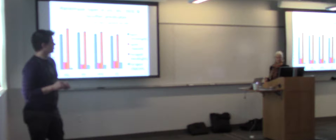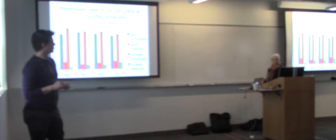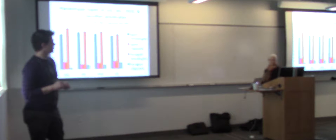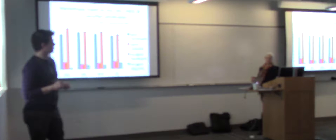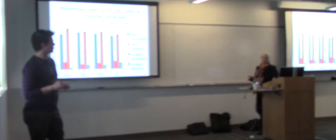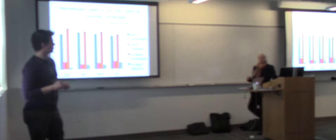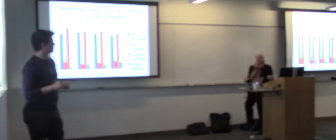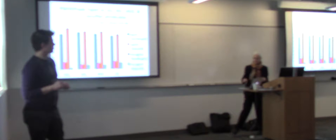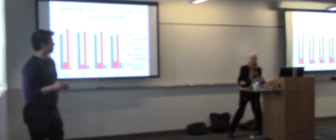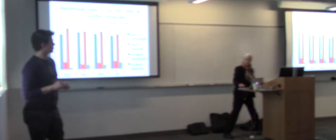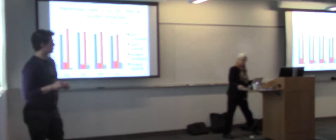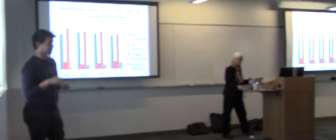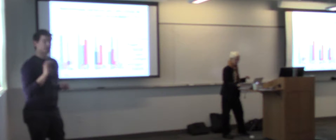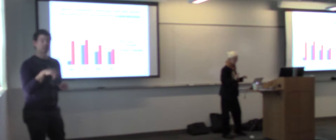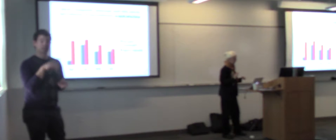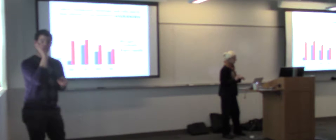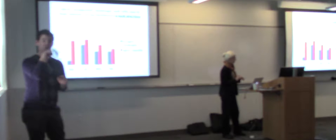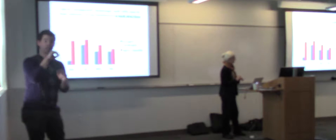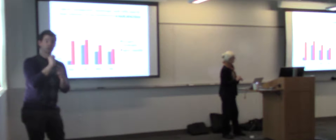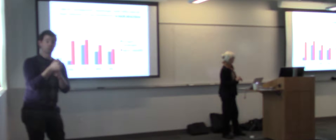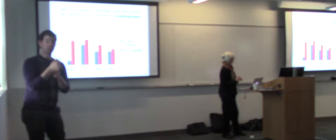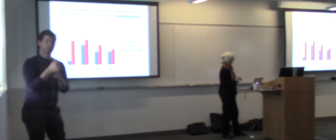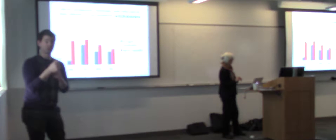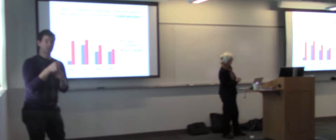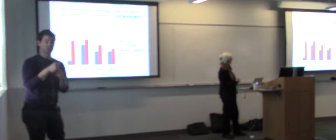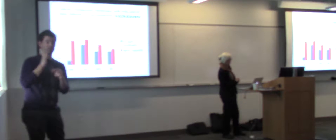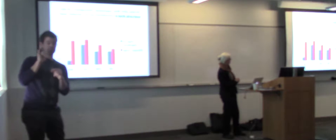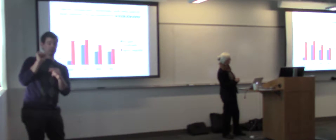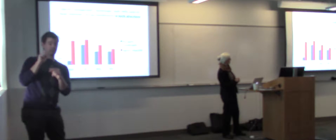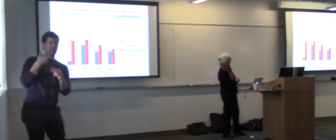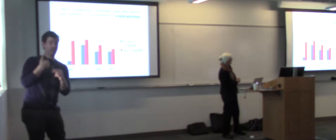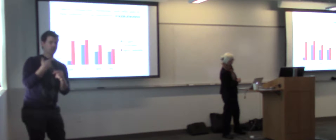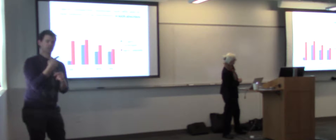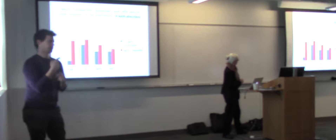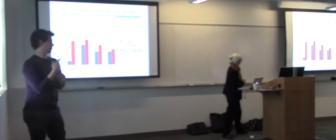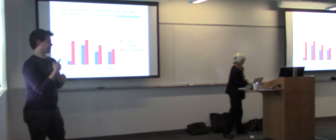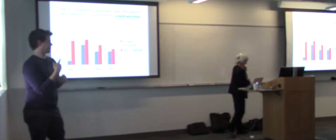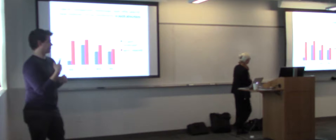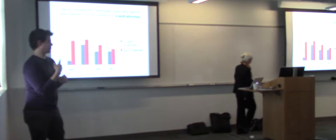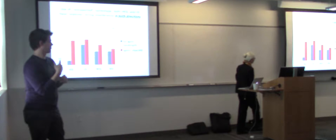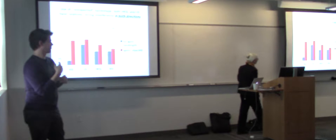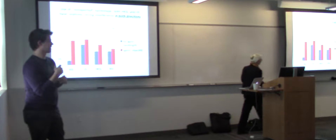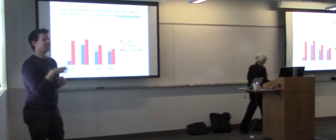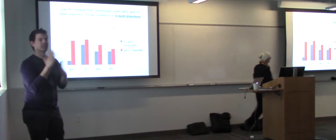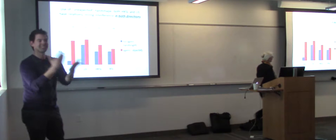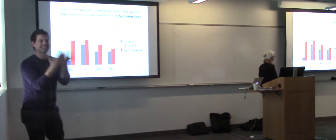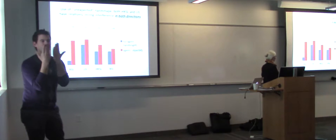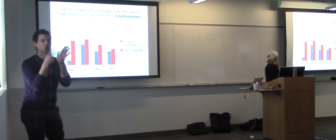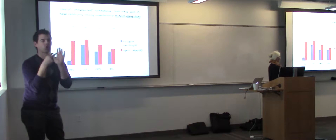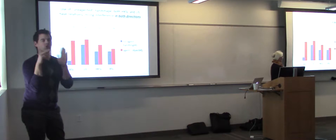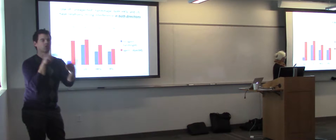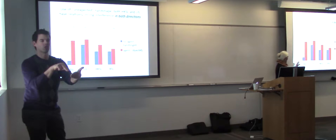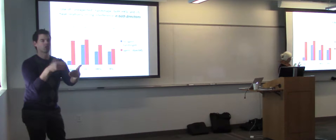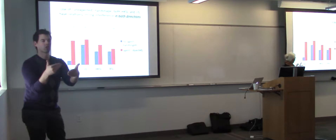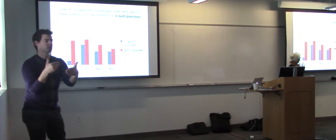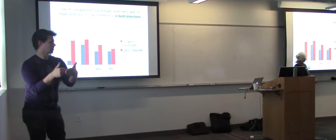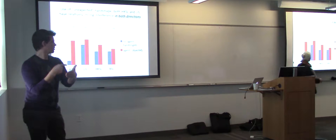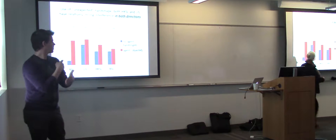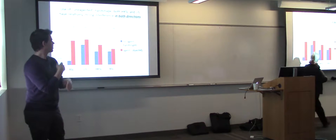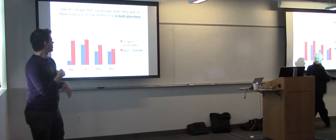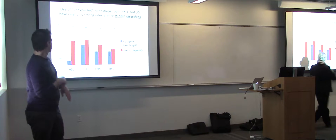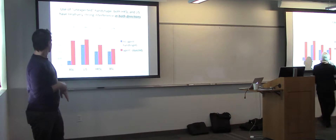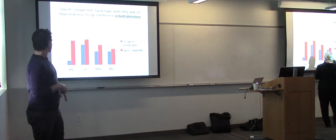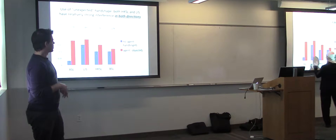with the interfering cases. These are the interference cases blown up. So recall